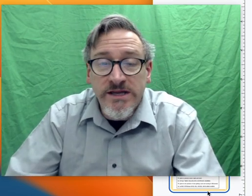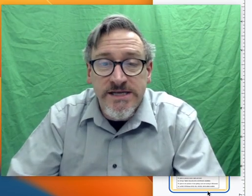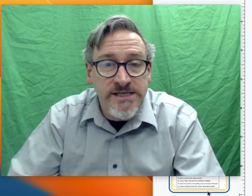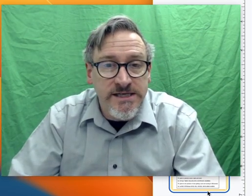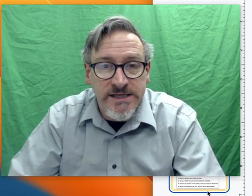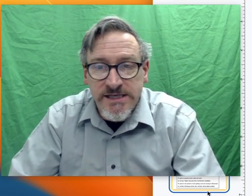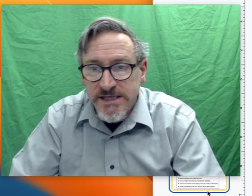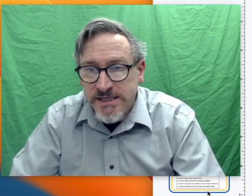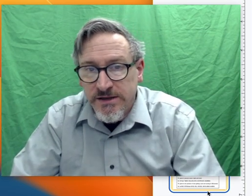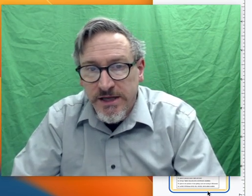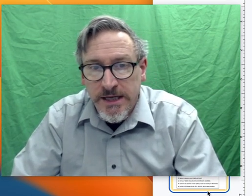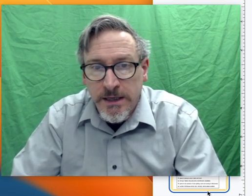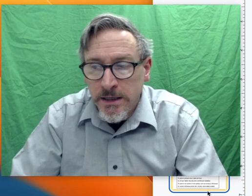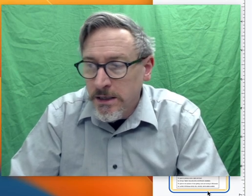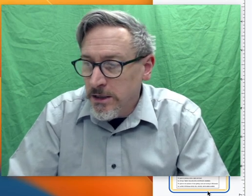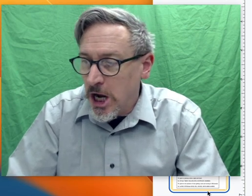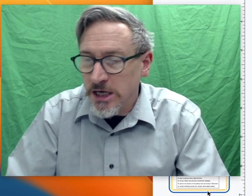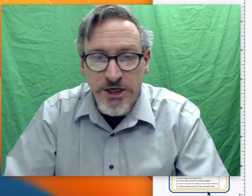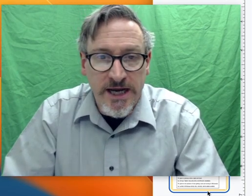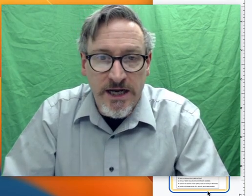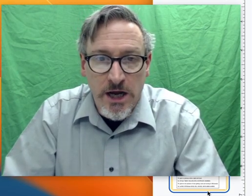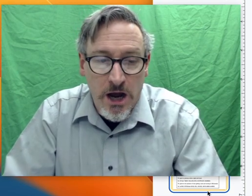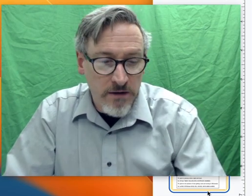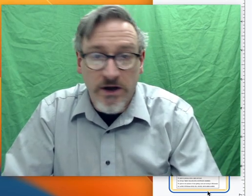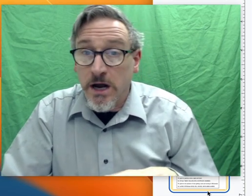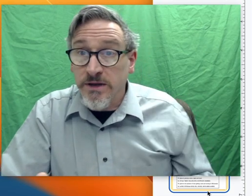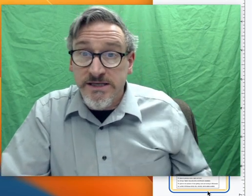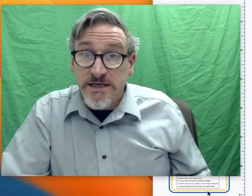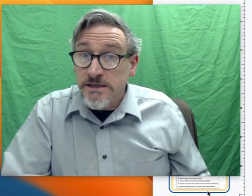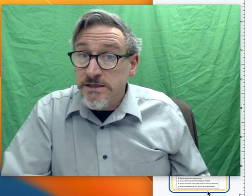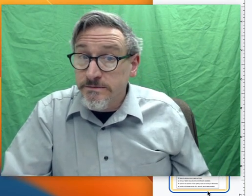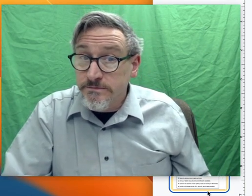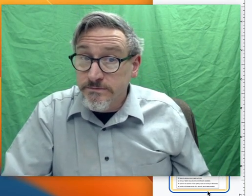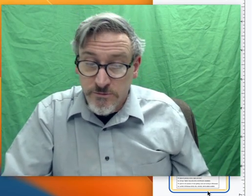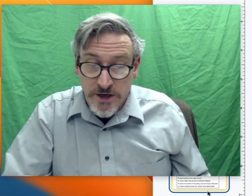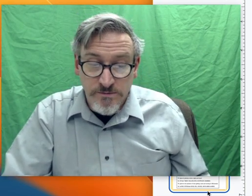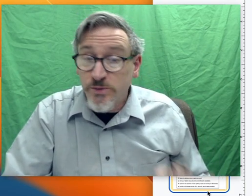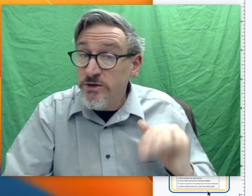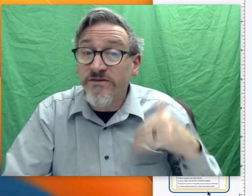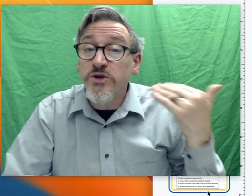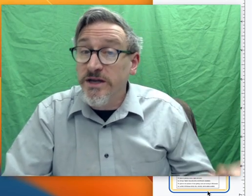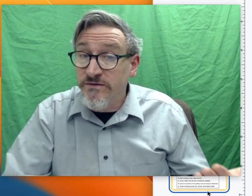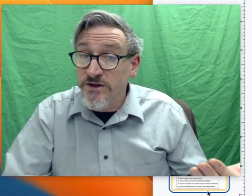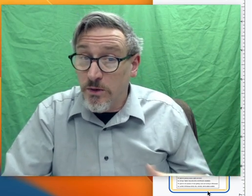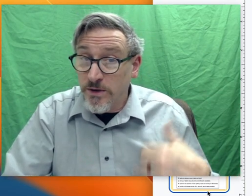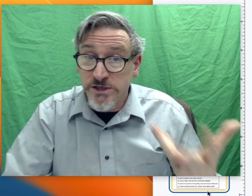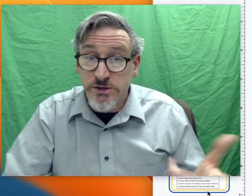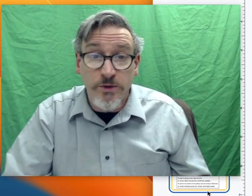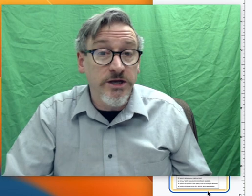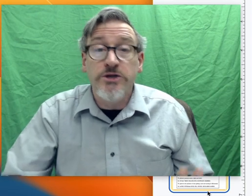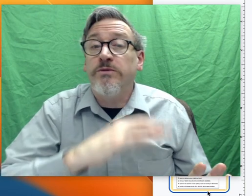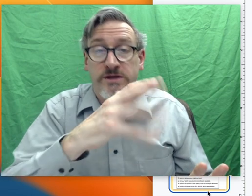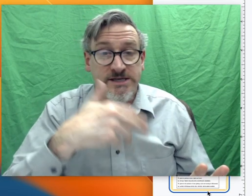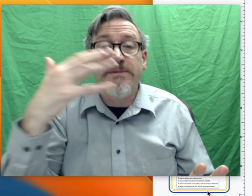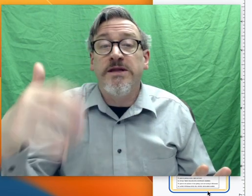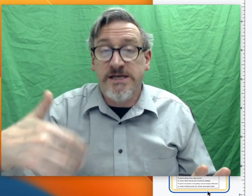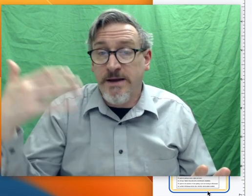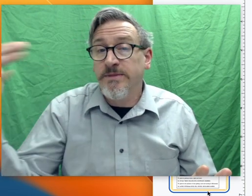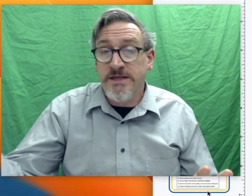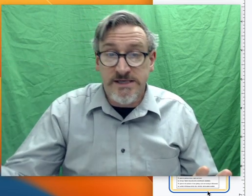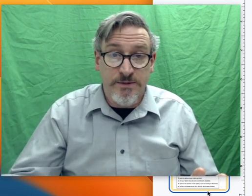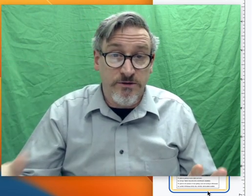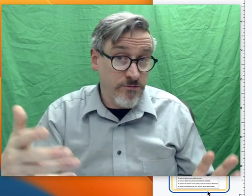What this does is, this is the conjugating of a complex sentence, right? So we don't have to do individual ones. We can do this happened,